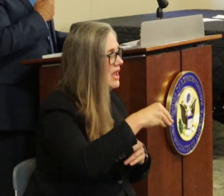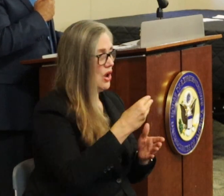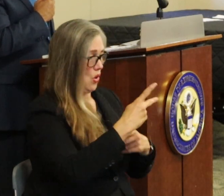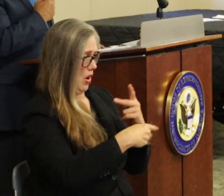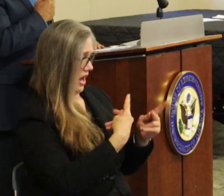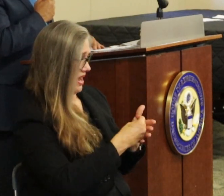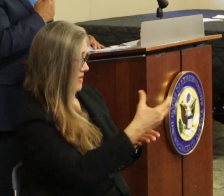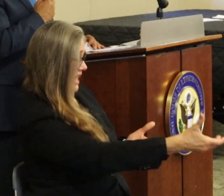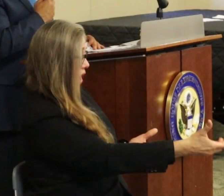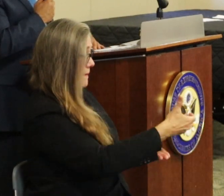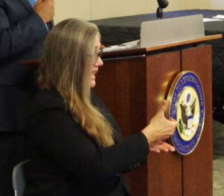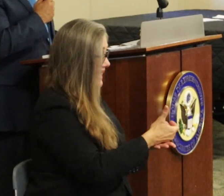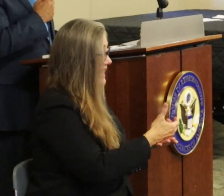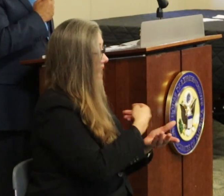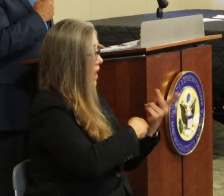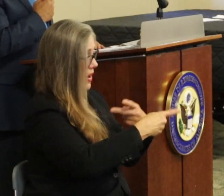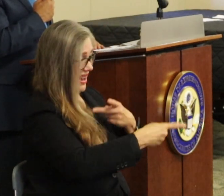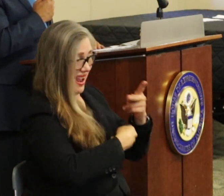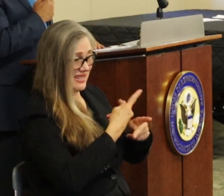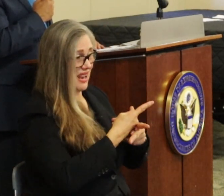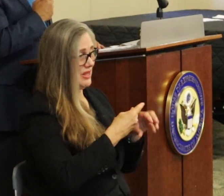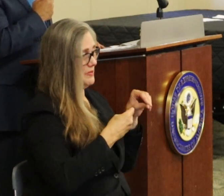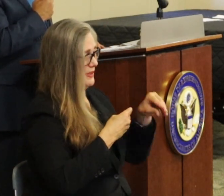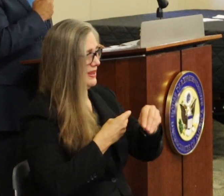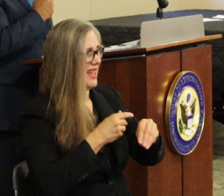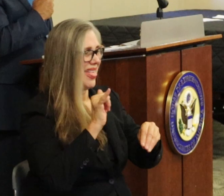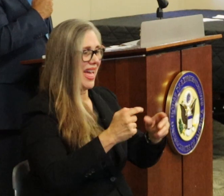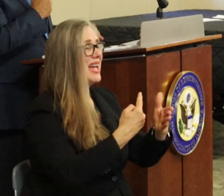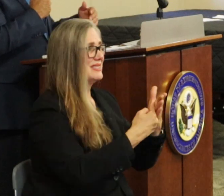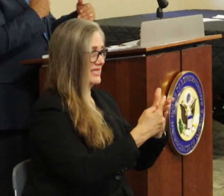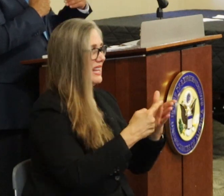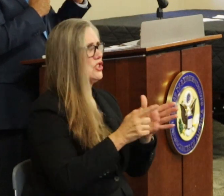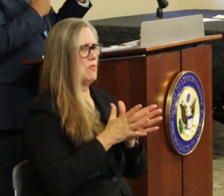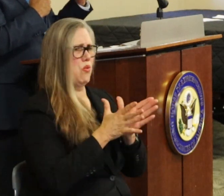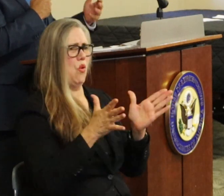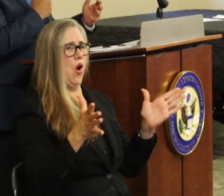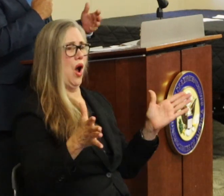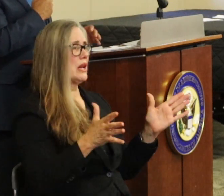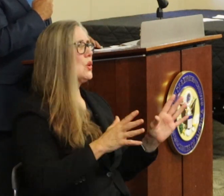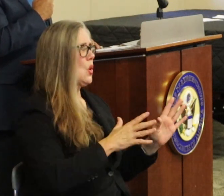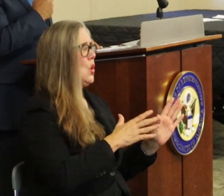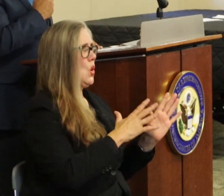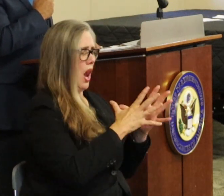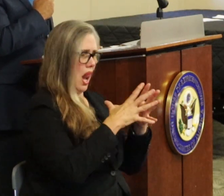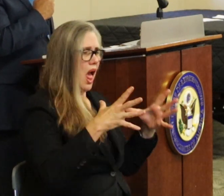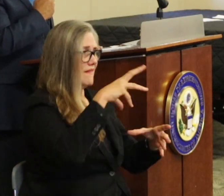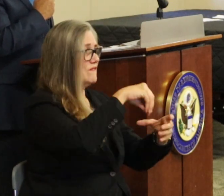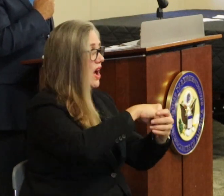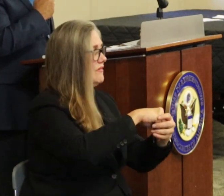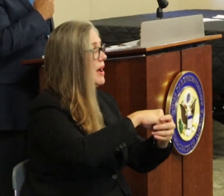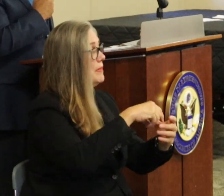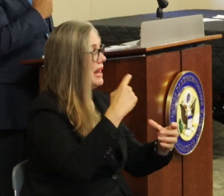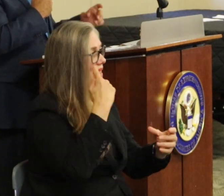of expenditures we're having. So it's part of a broader discussion, but I think there's been enough movement in the area